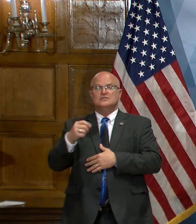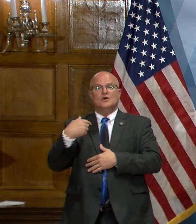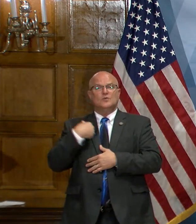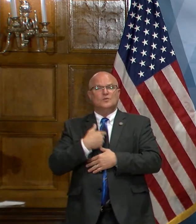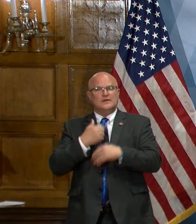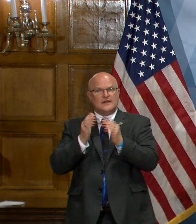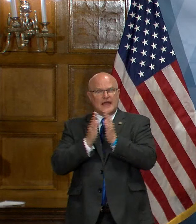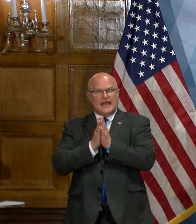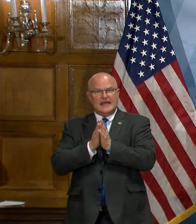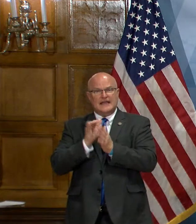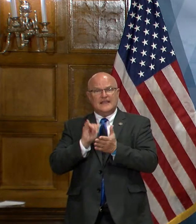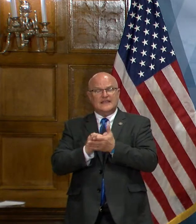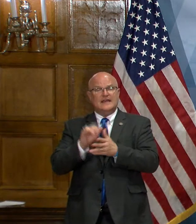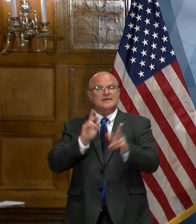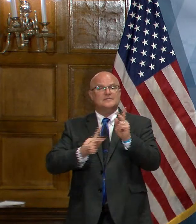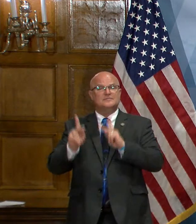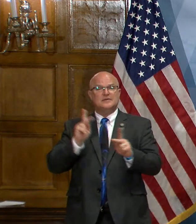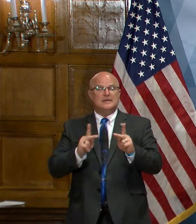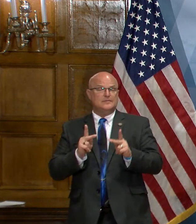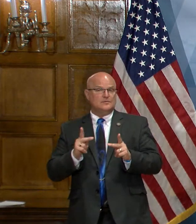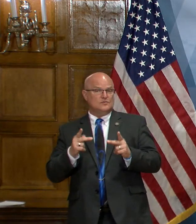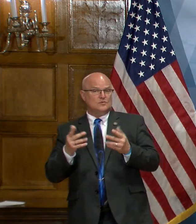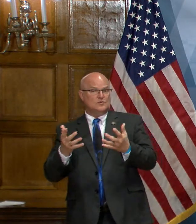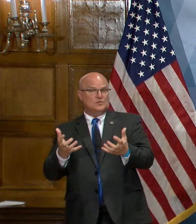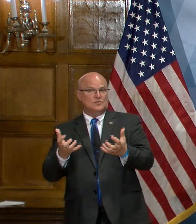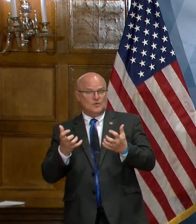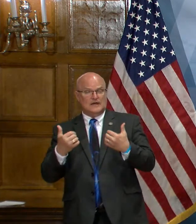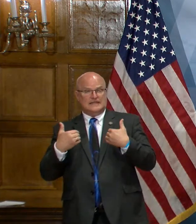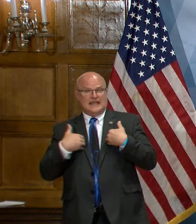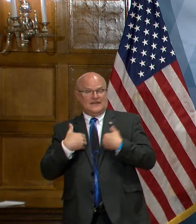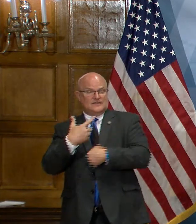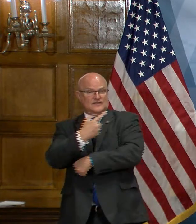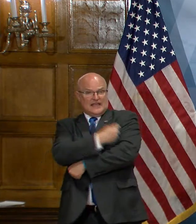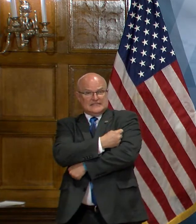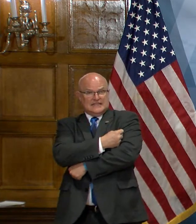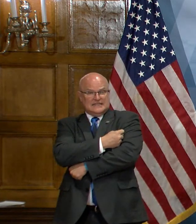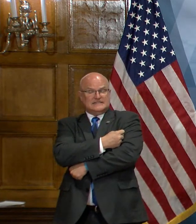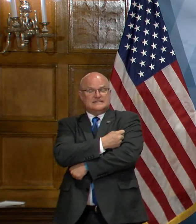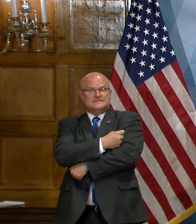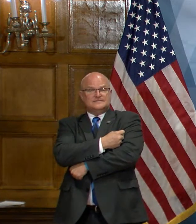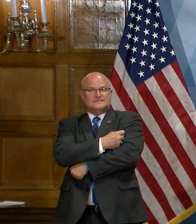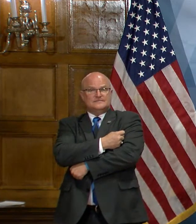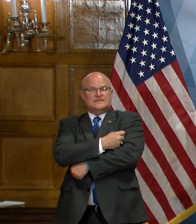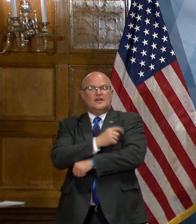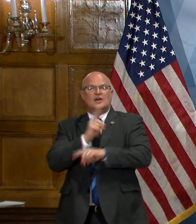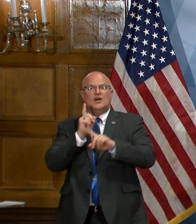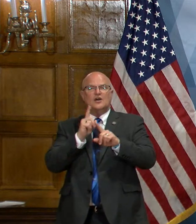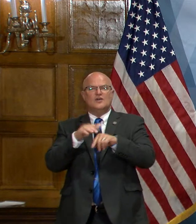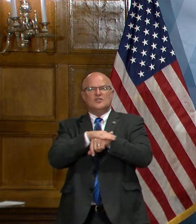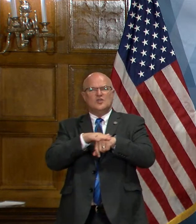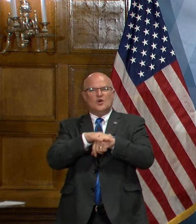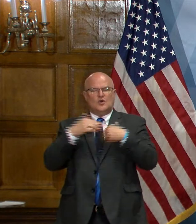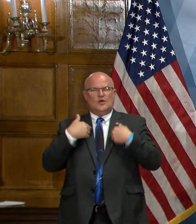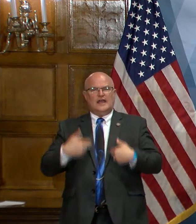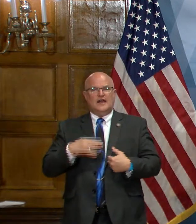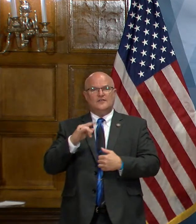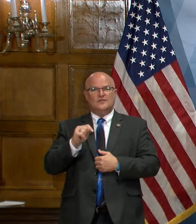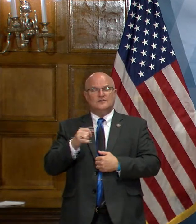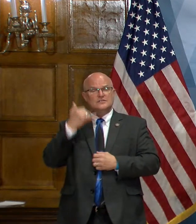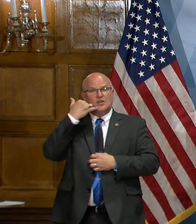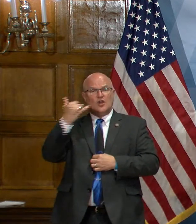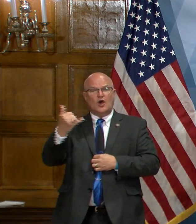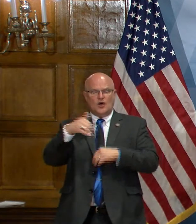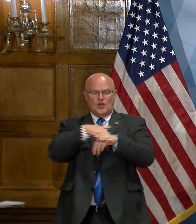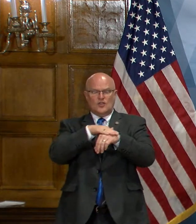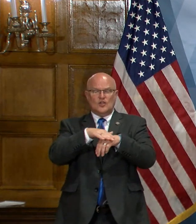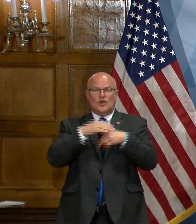are asking that individuals that would like to receive their vaccination through one of our local health units, for them to call either